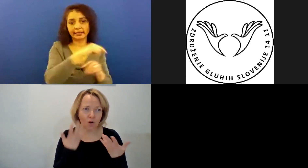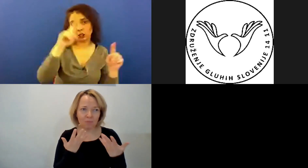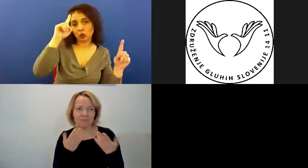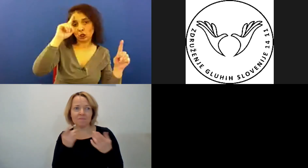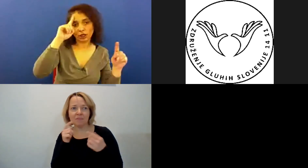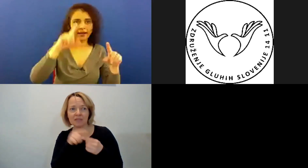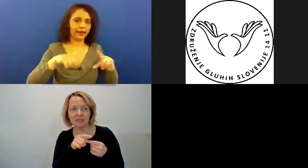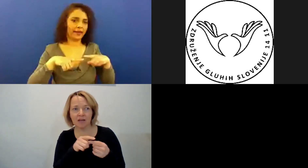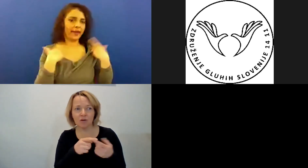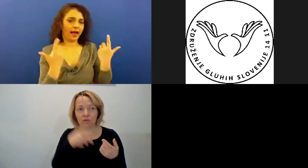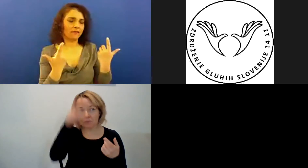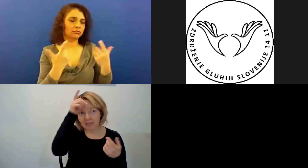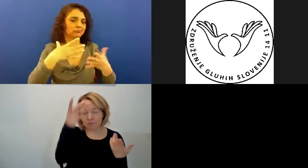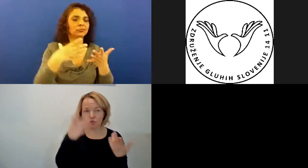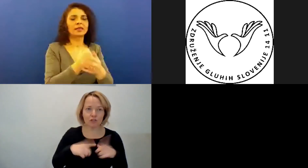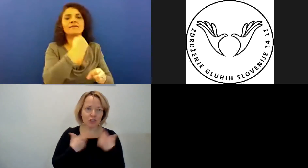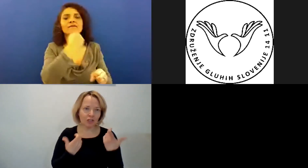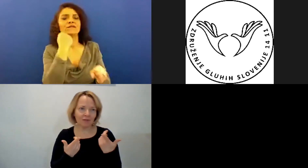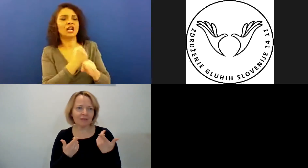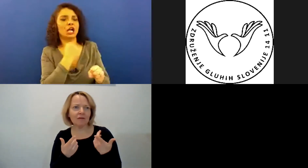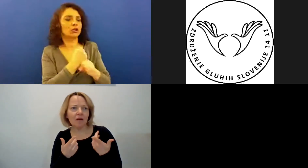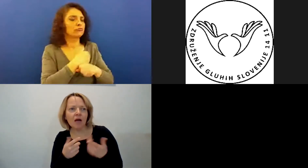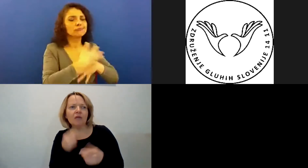So many deaf Roma